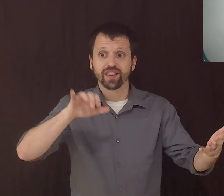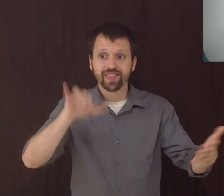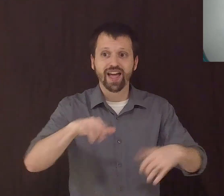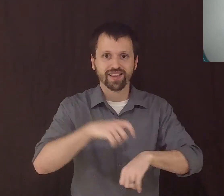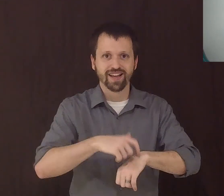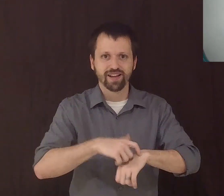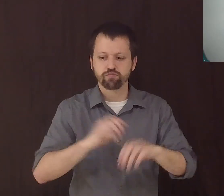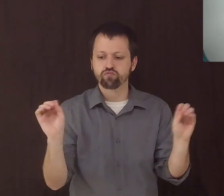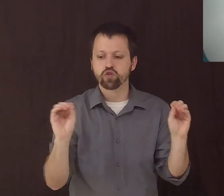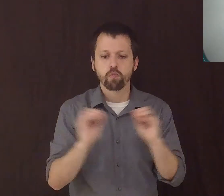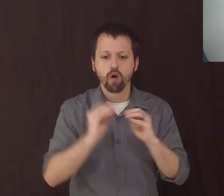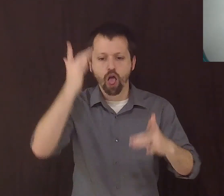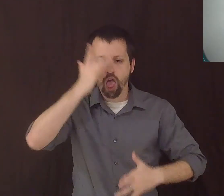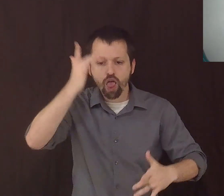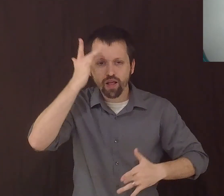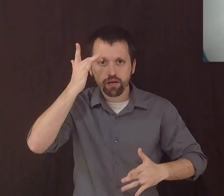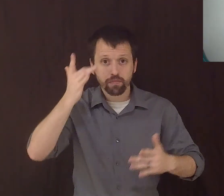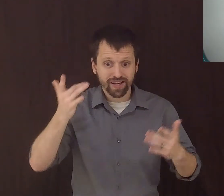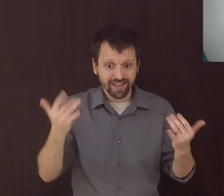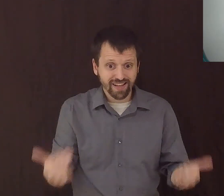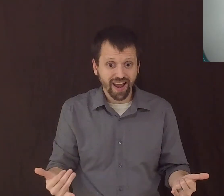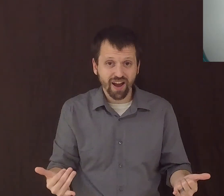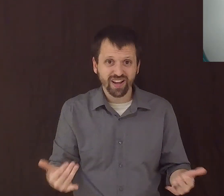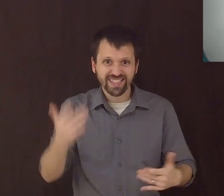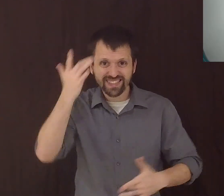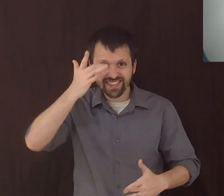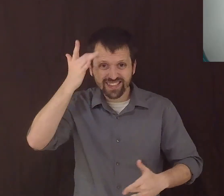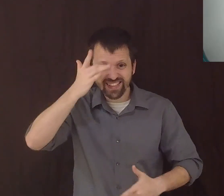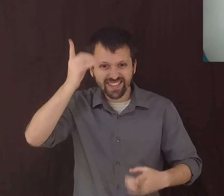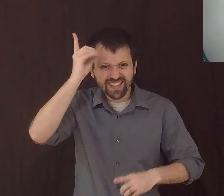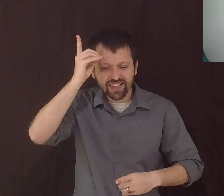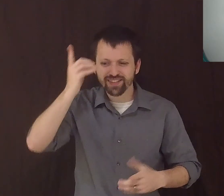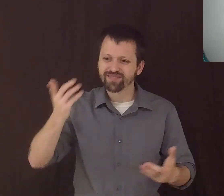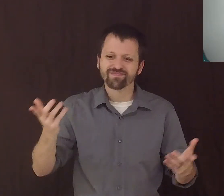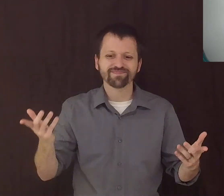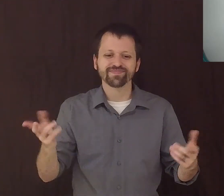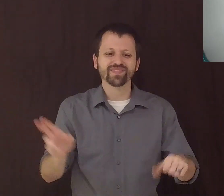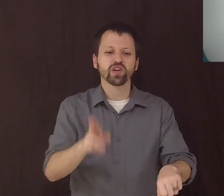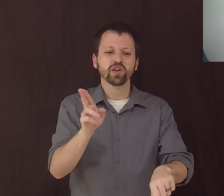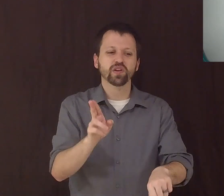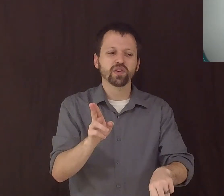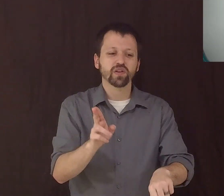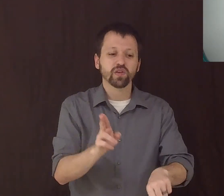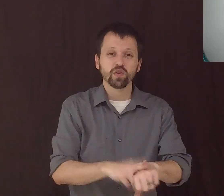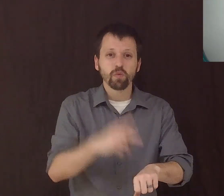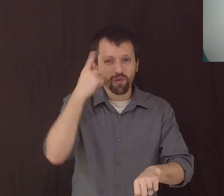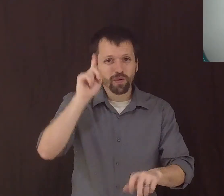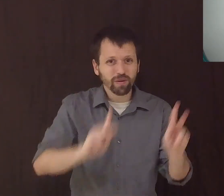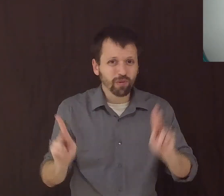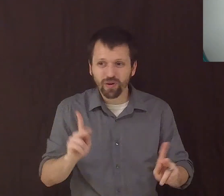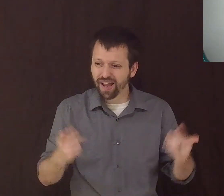anymore. But this is just part of life. It's common to man. It's something that we're going to have to all deal